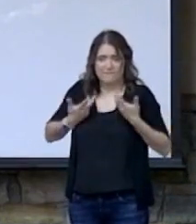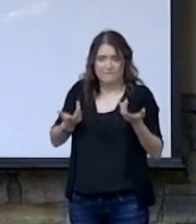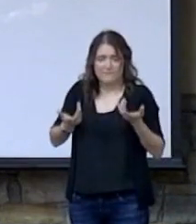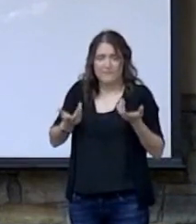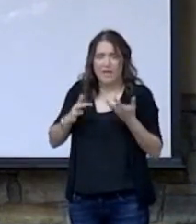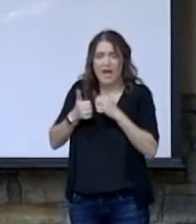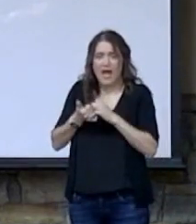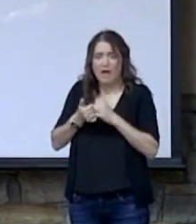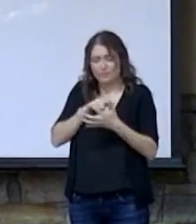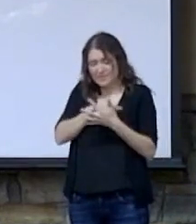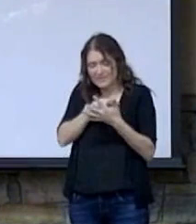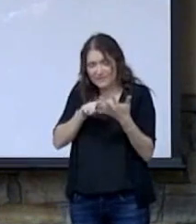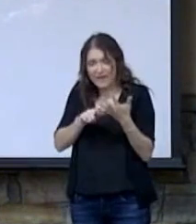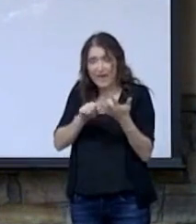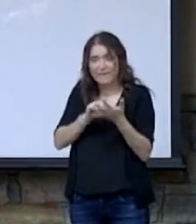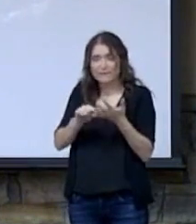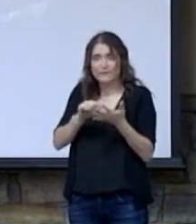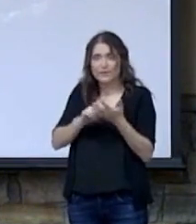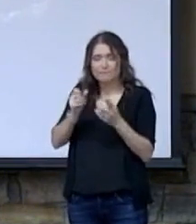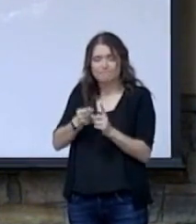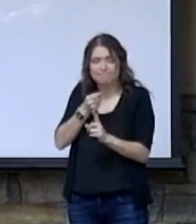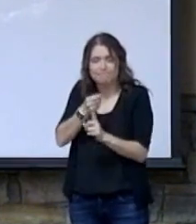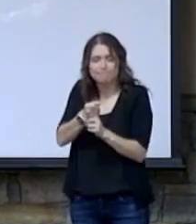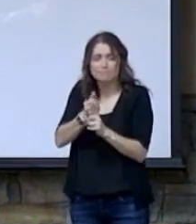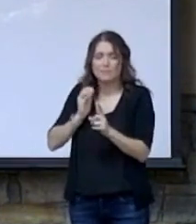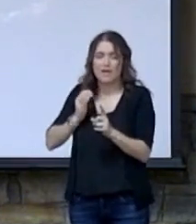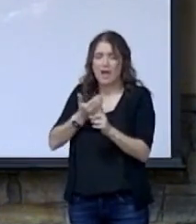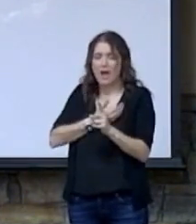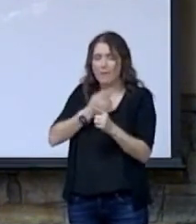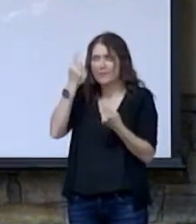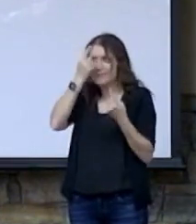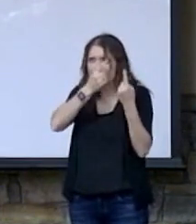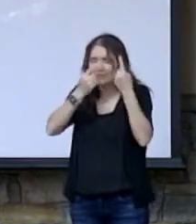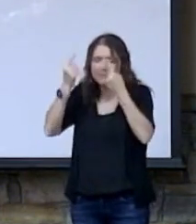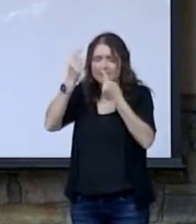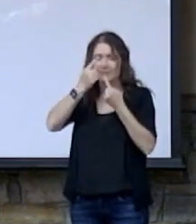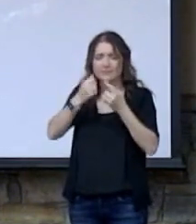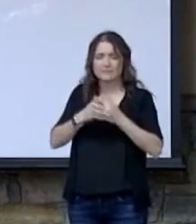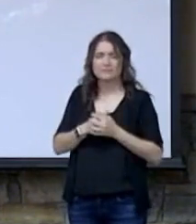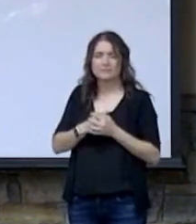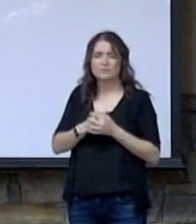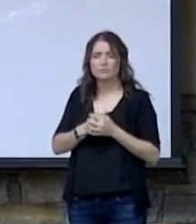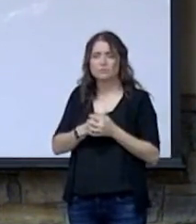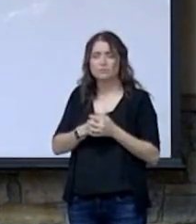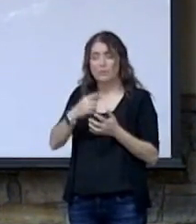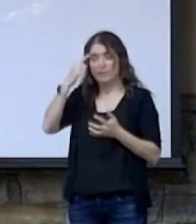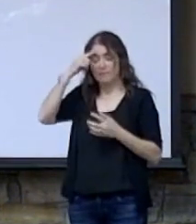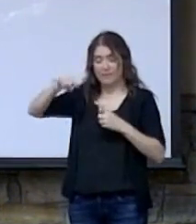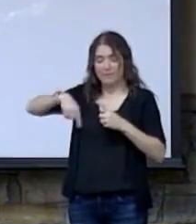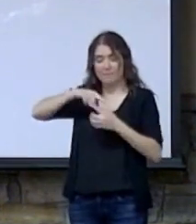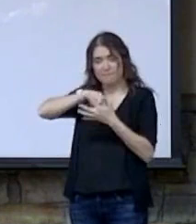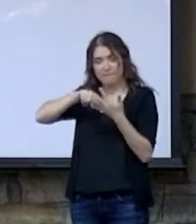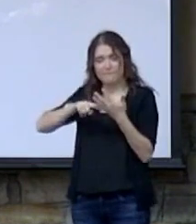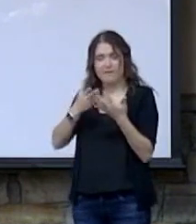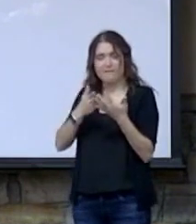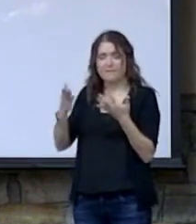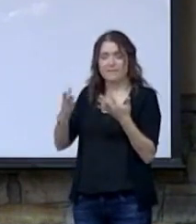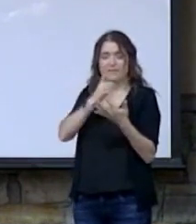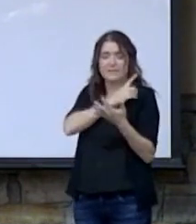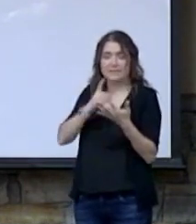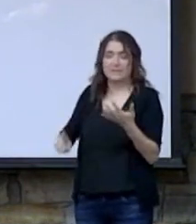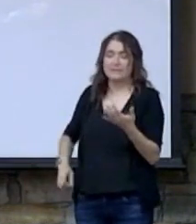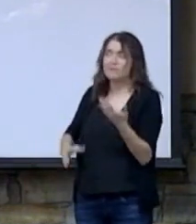do these five verses impact our way of thinking? When we think about those five things that David was thankful